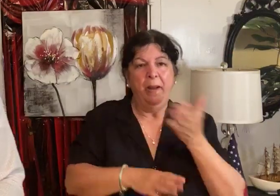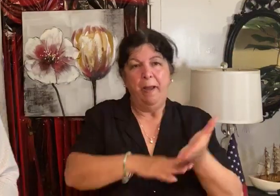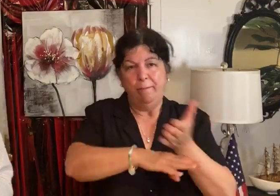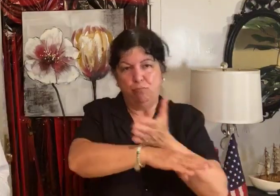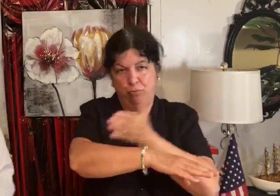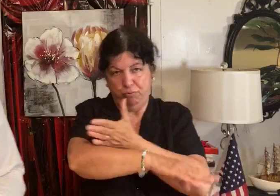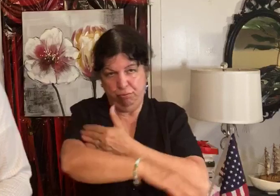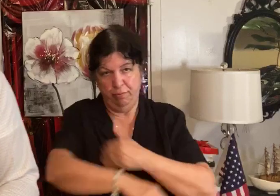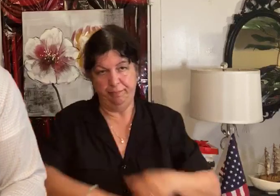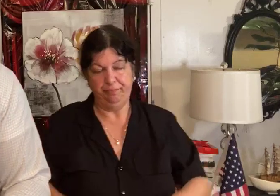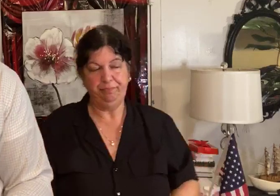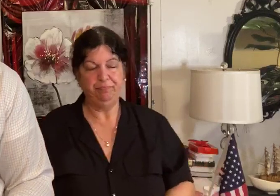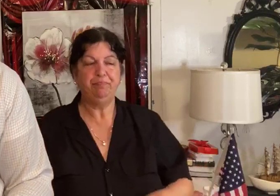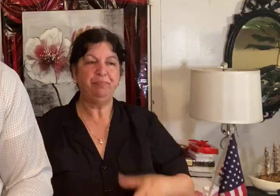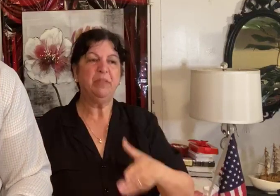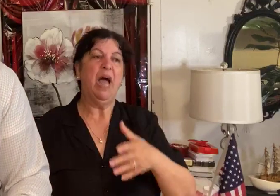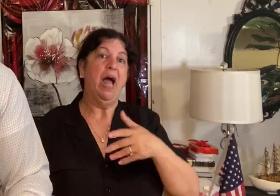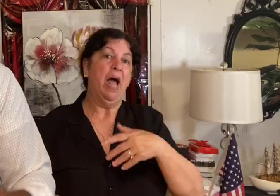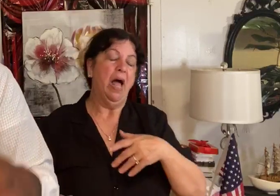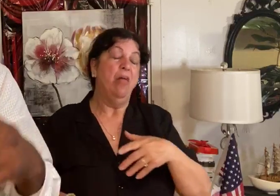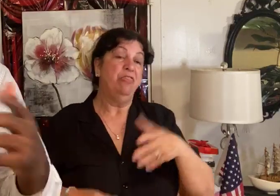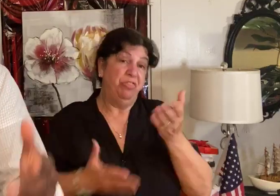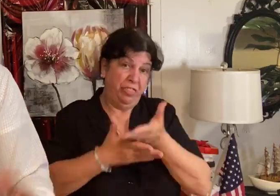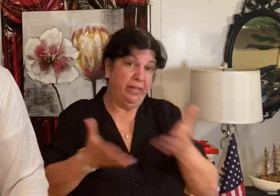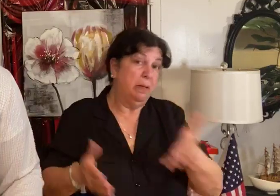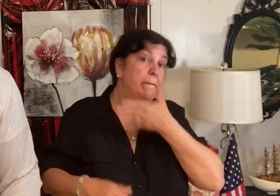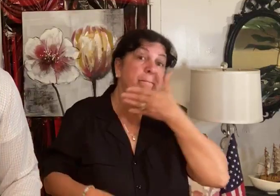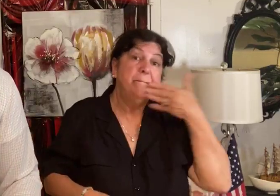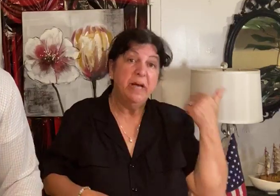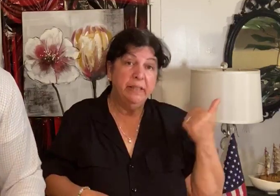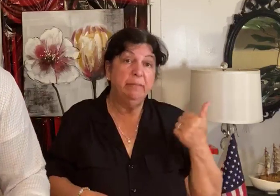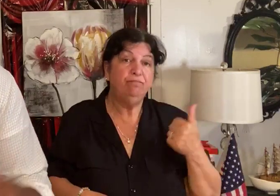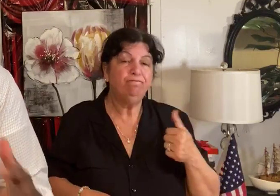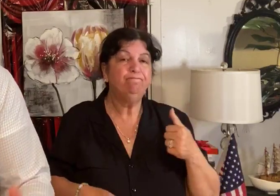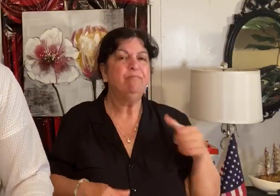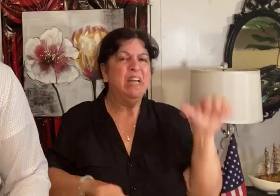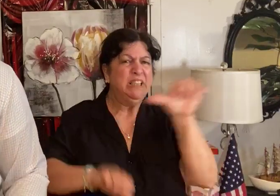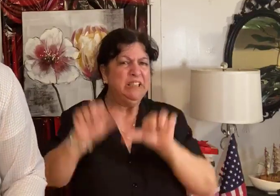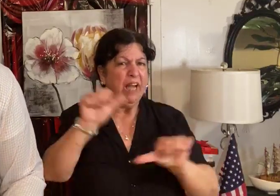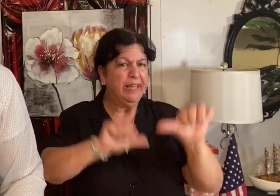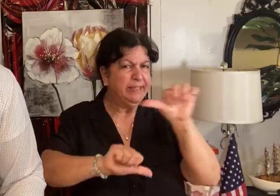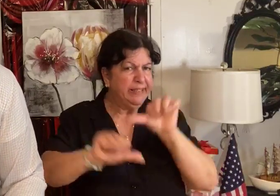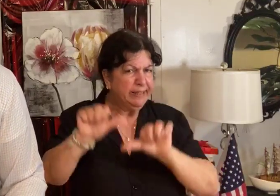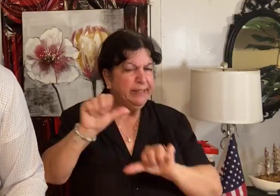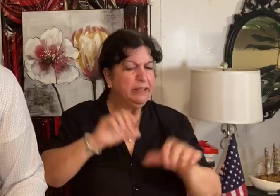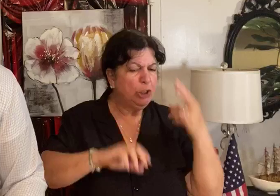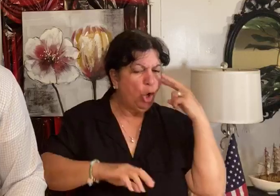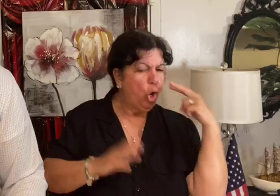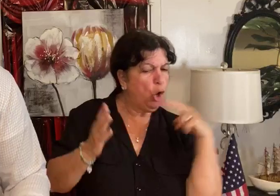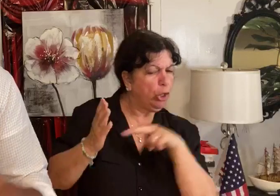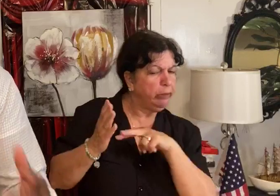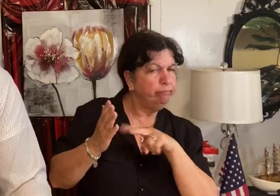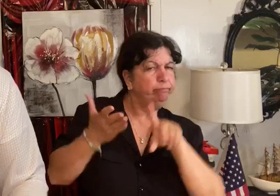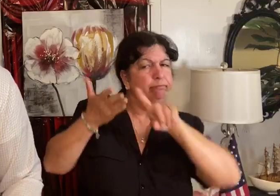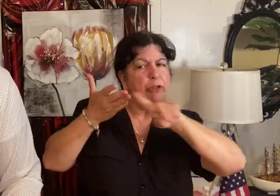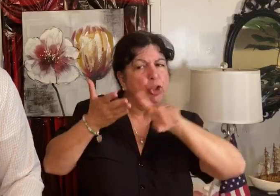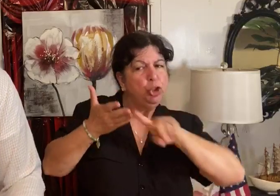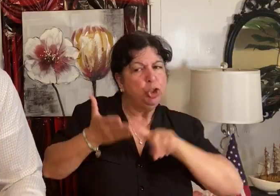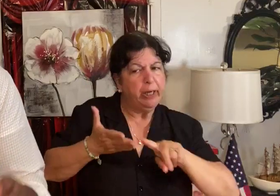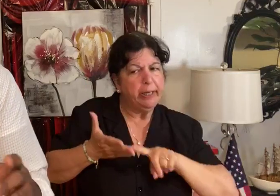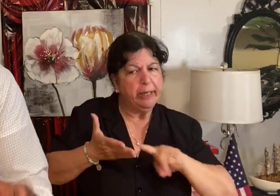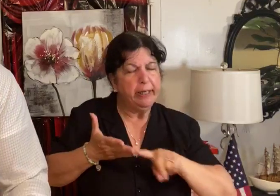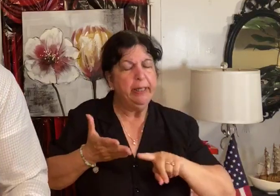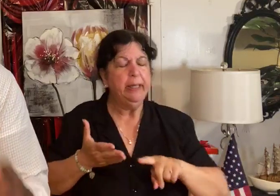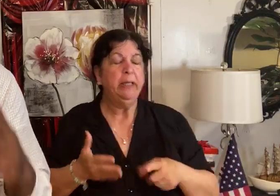it looks like things are getting better. Research scientists are looking at this virus now. The epidemiologists